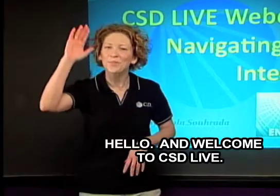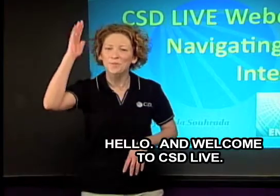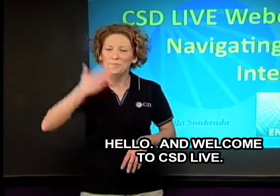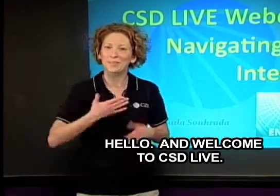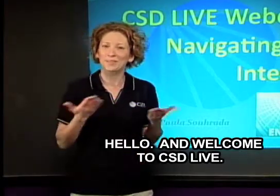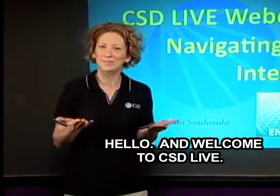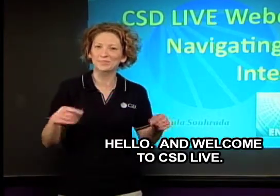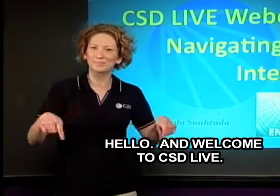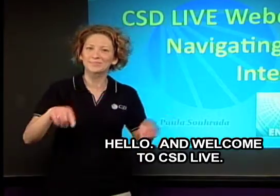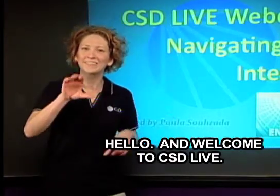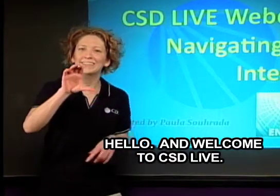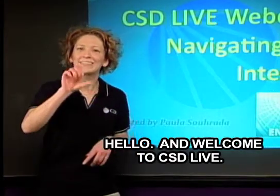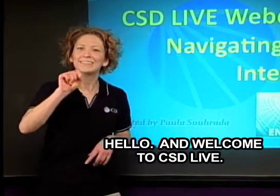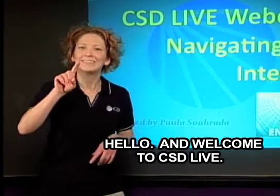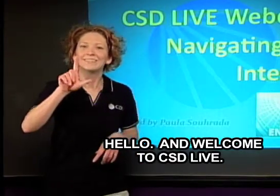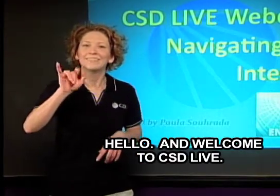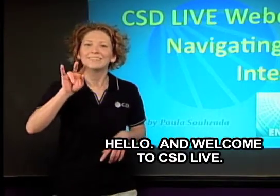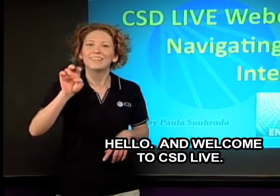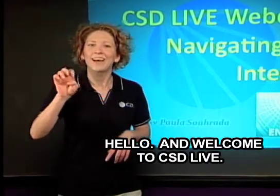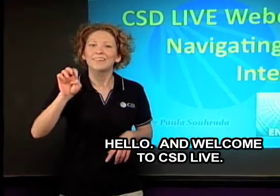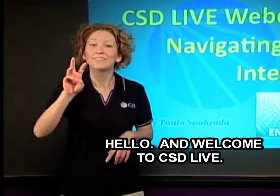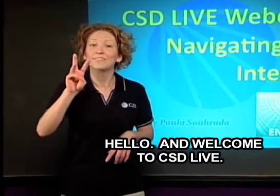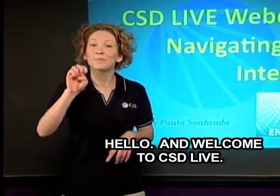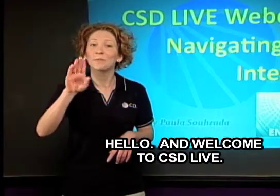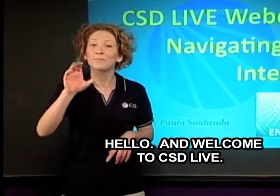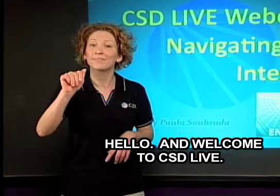Hello, and welcome to CSD Live.